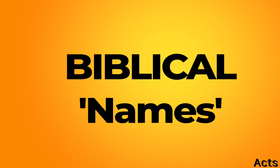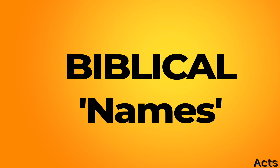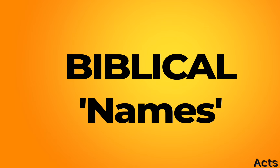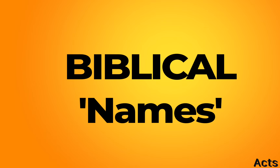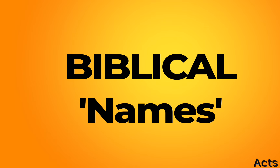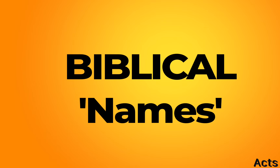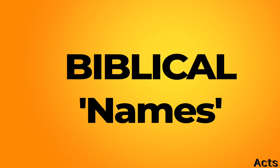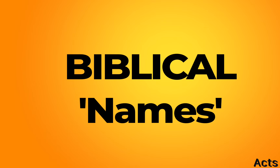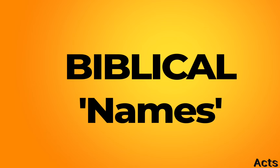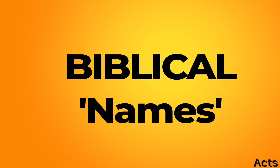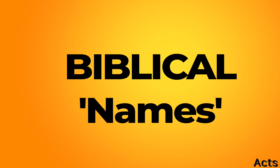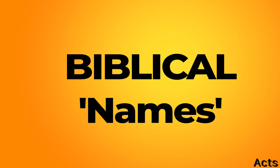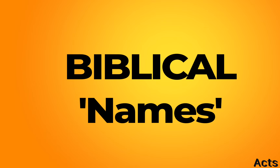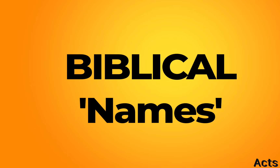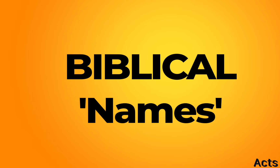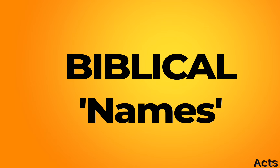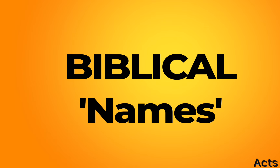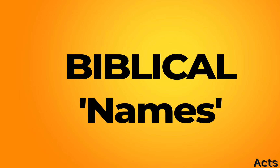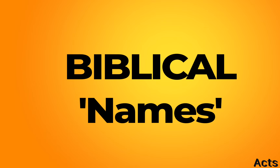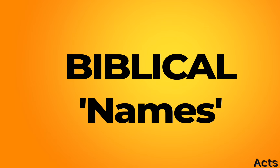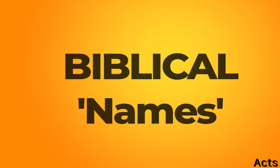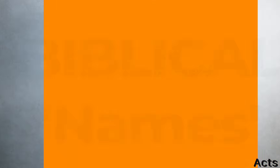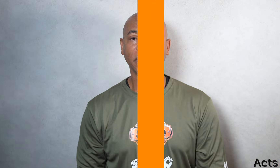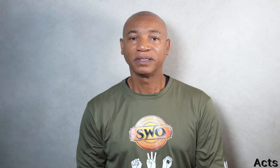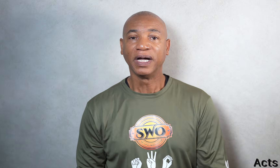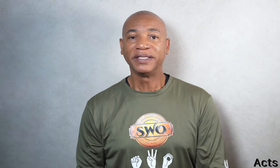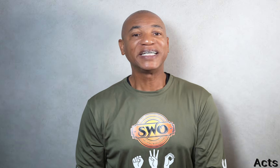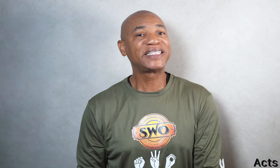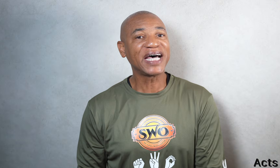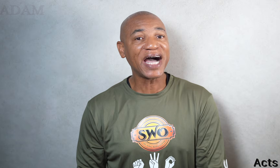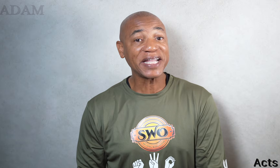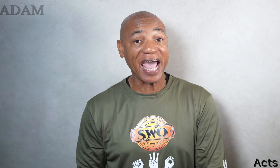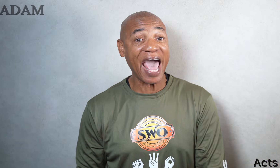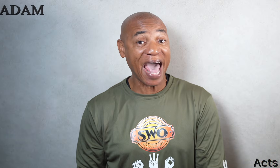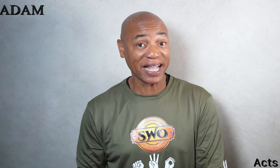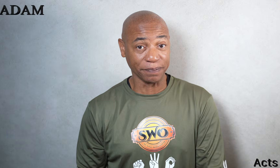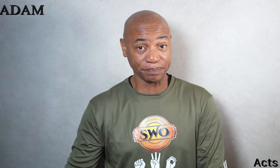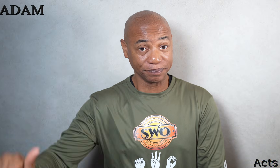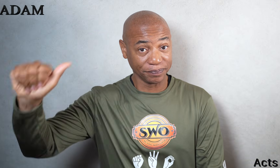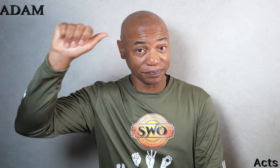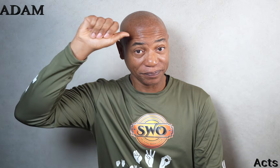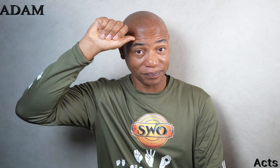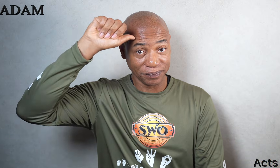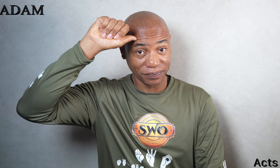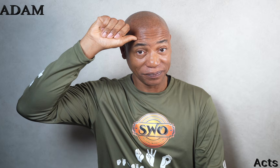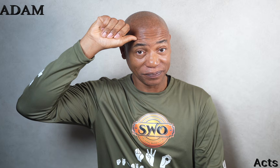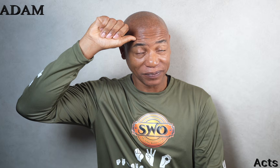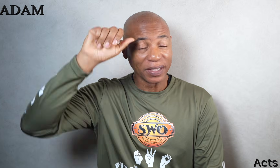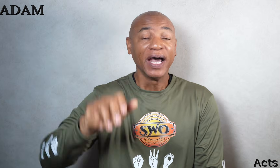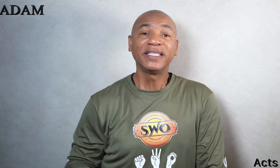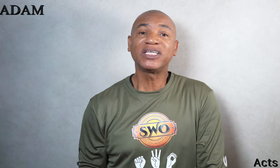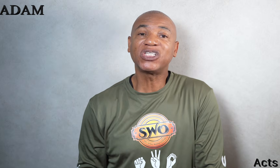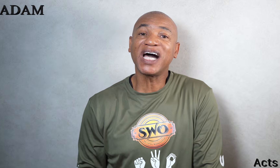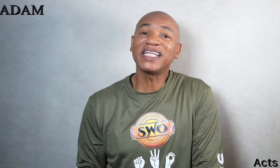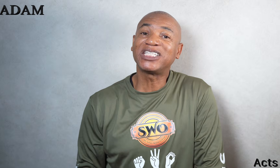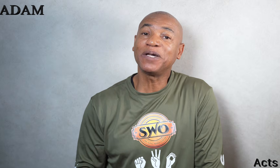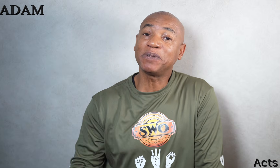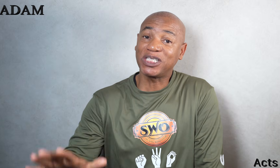Now for some biblical names. The sign Adam. The sign is simply take